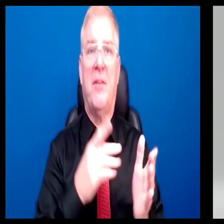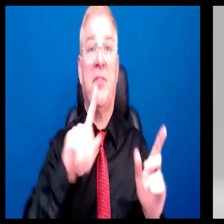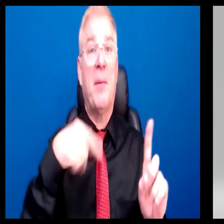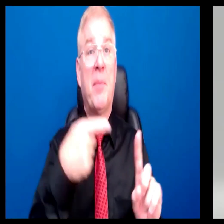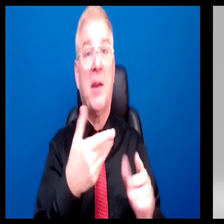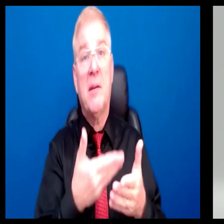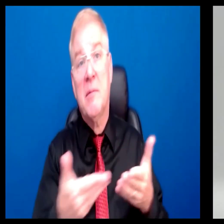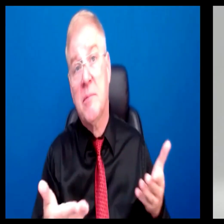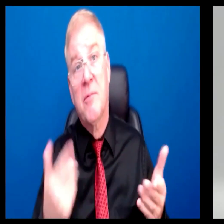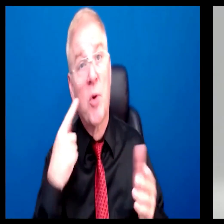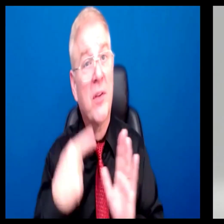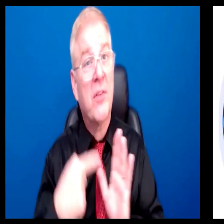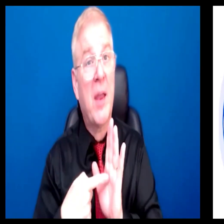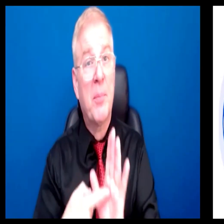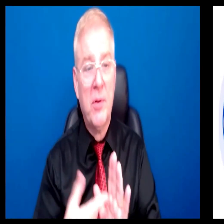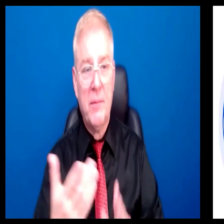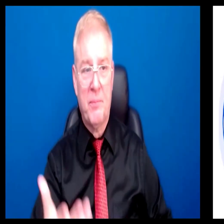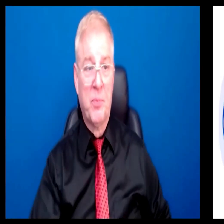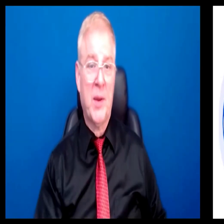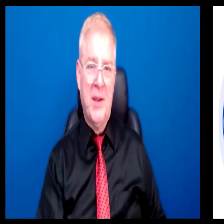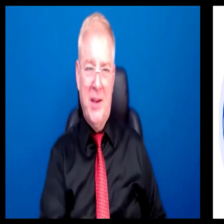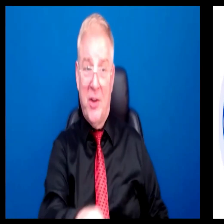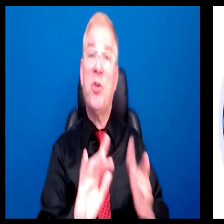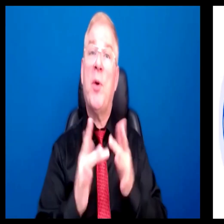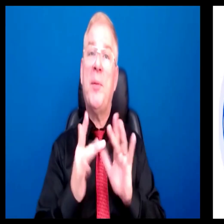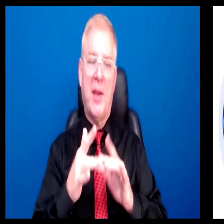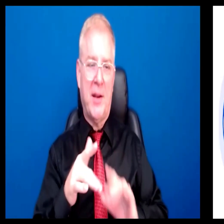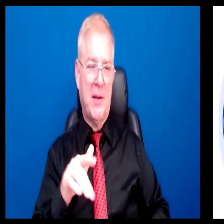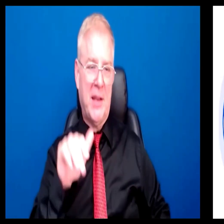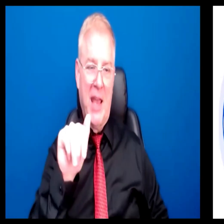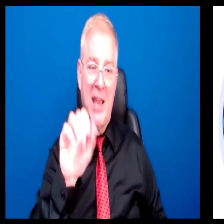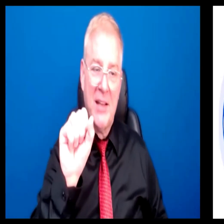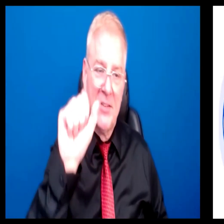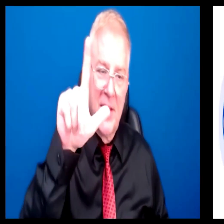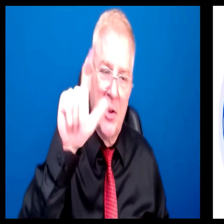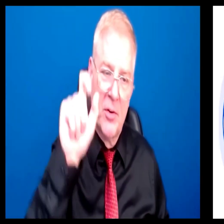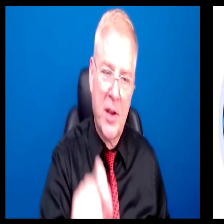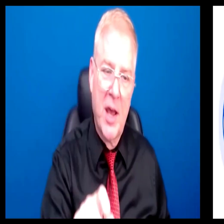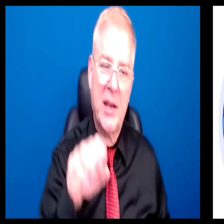piece of something, for example. Here's the website,